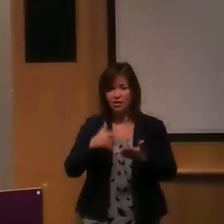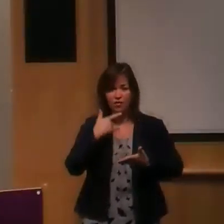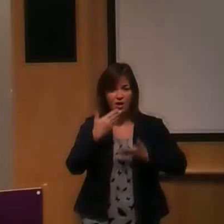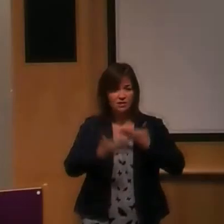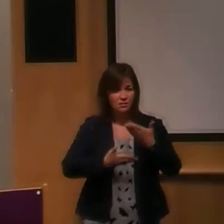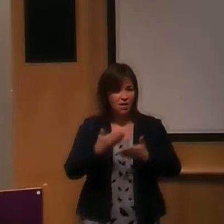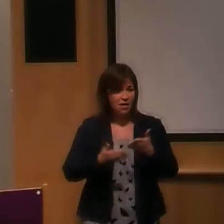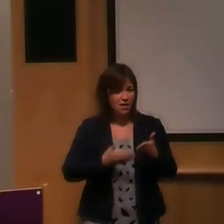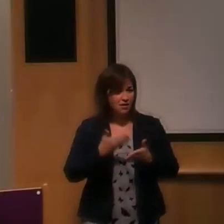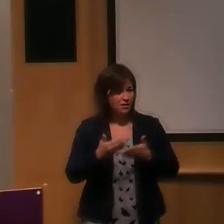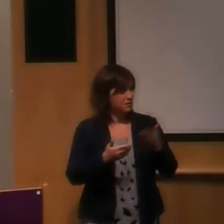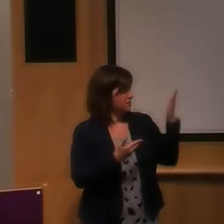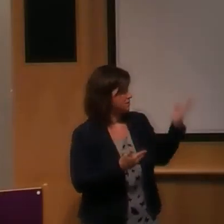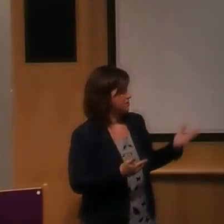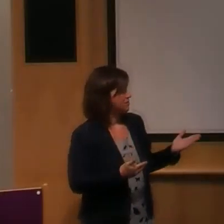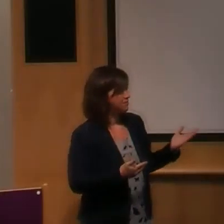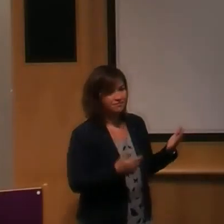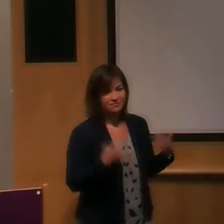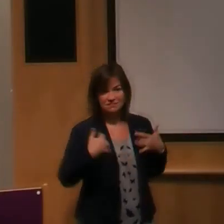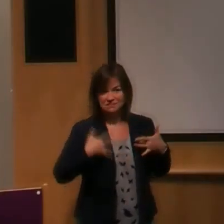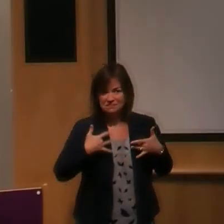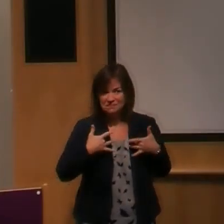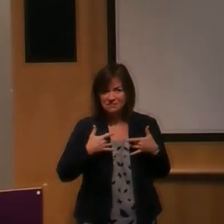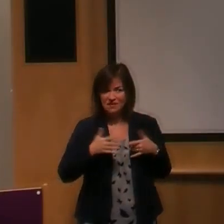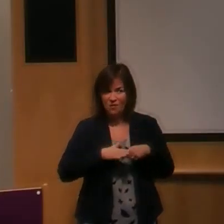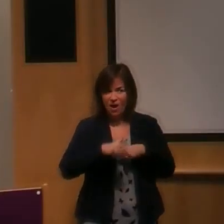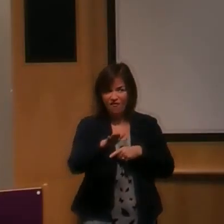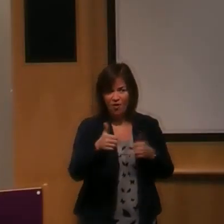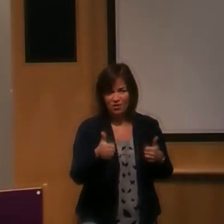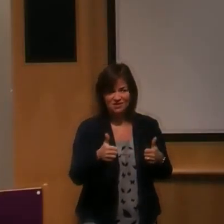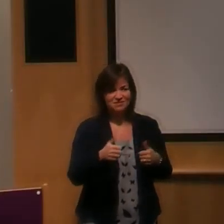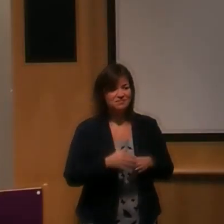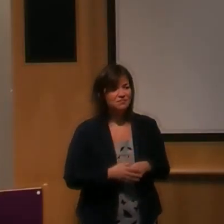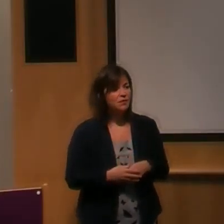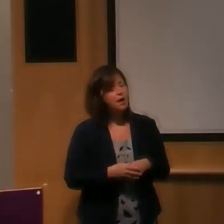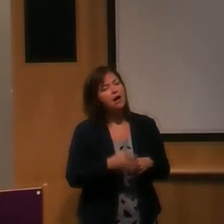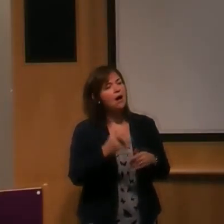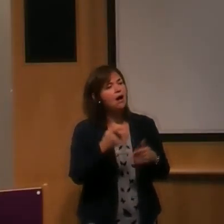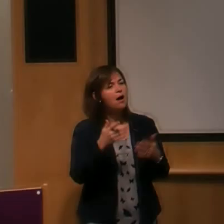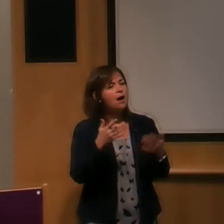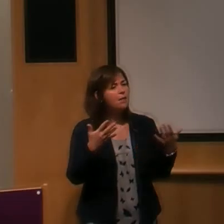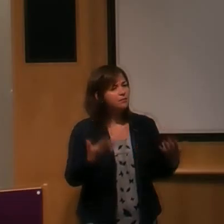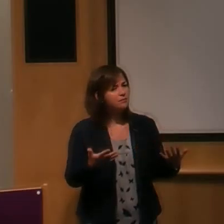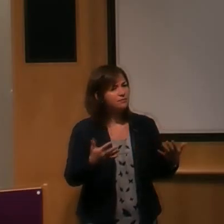Okay, thank you, Ashley, for that clear explanation of the model and our new way forward.